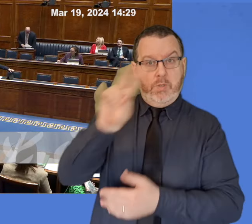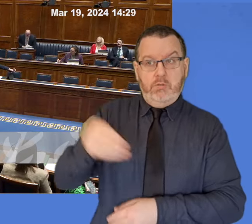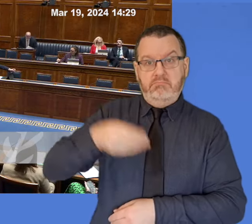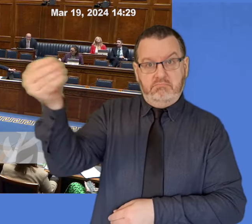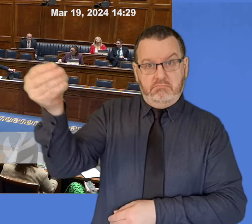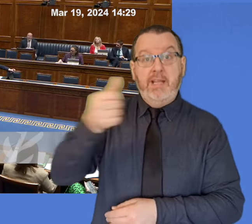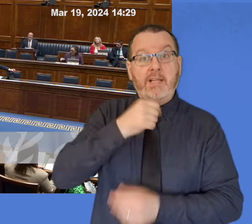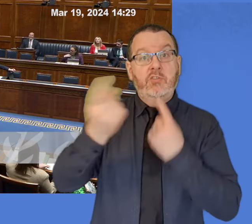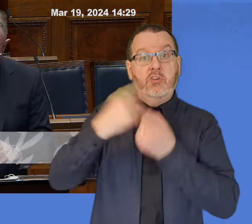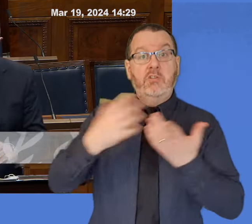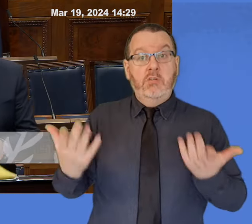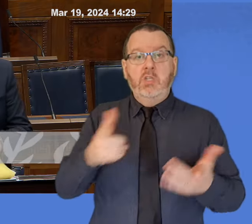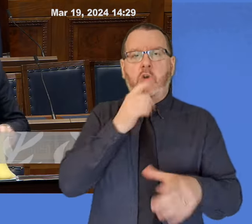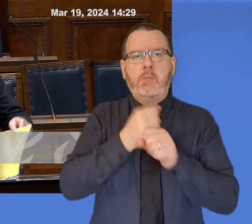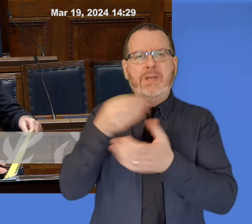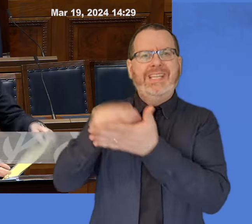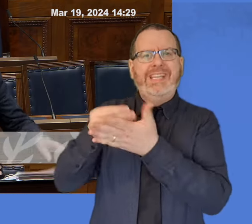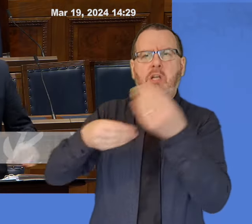Minister.